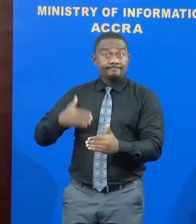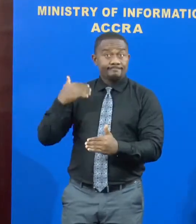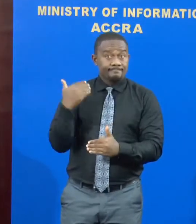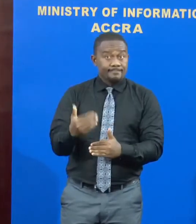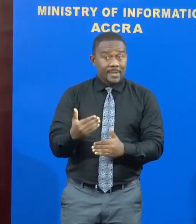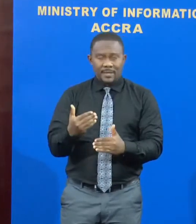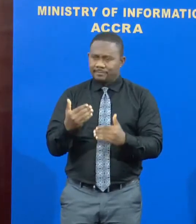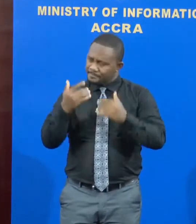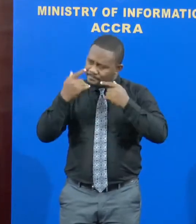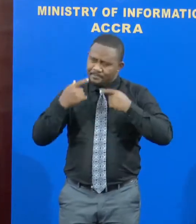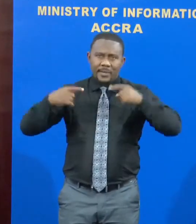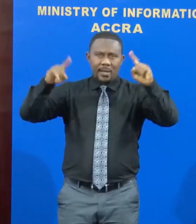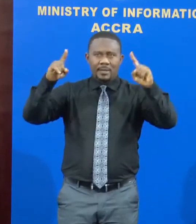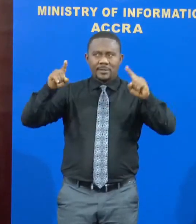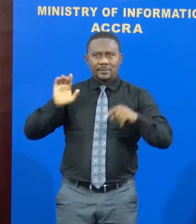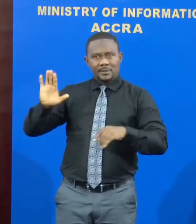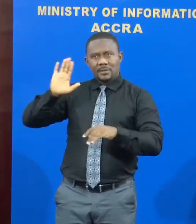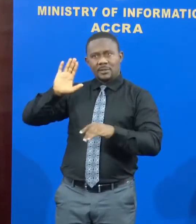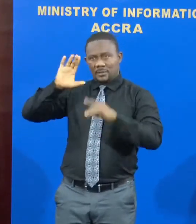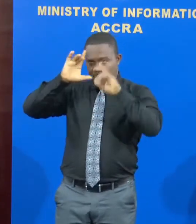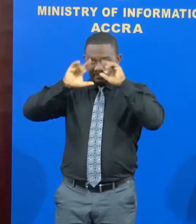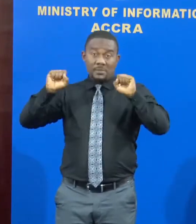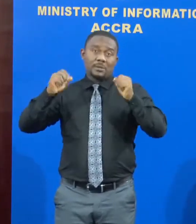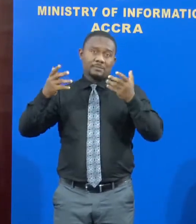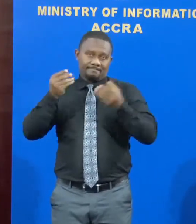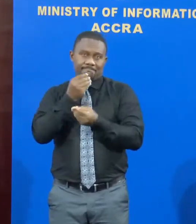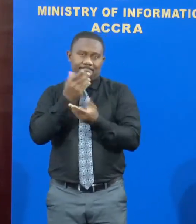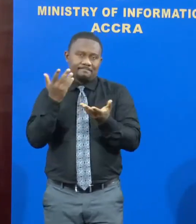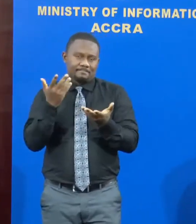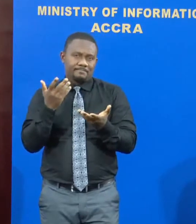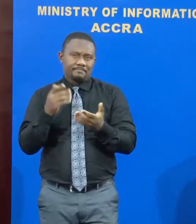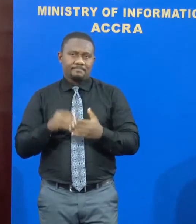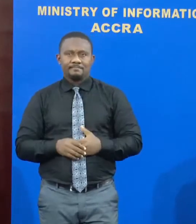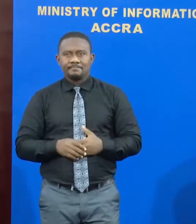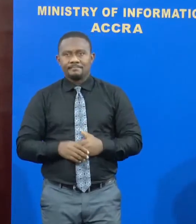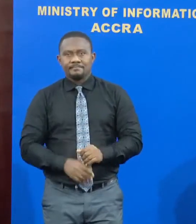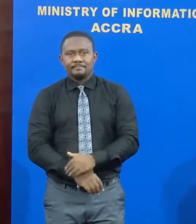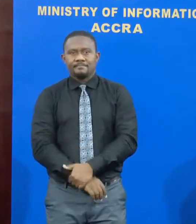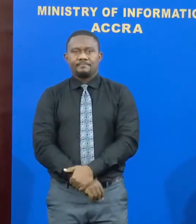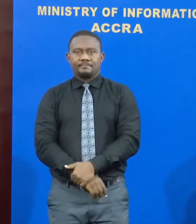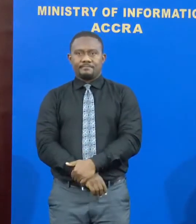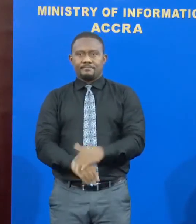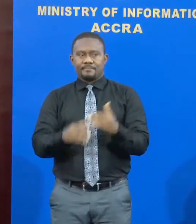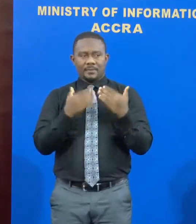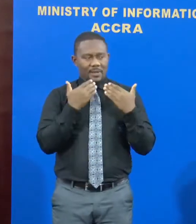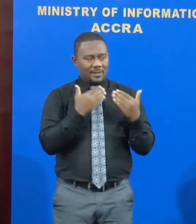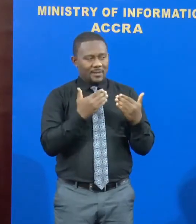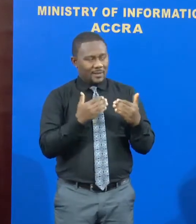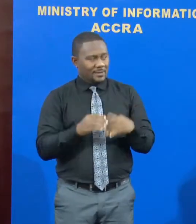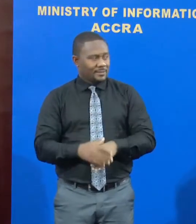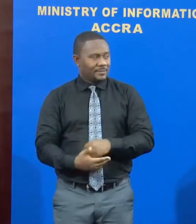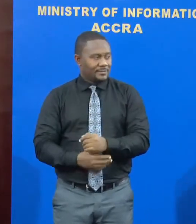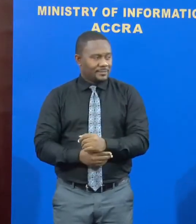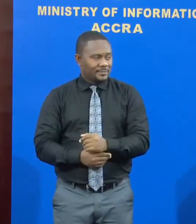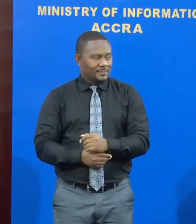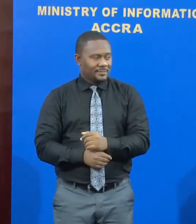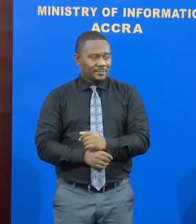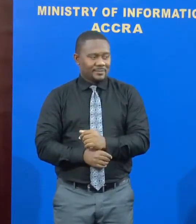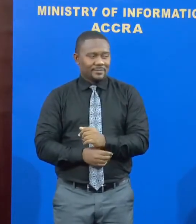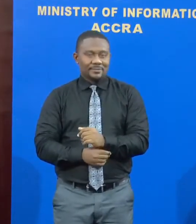to achieving the aspirations of our country as articulated by His Excellency the President. Thank you, Madam Deputy